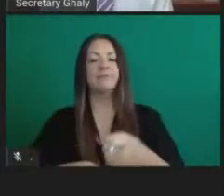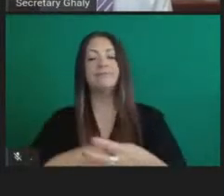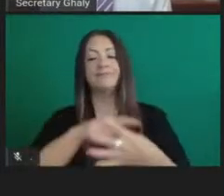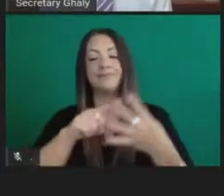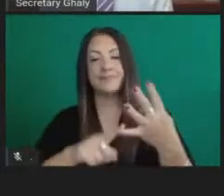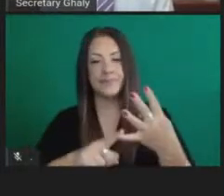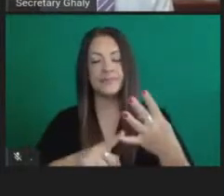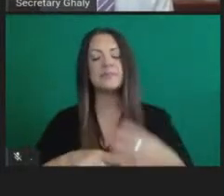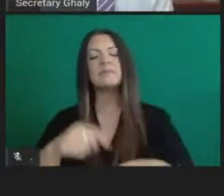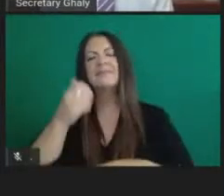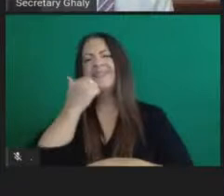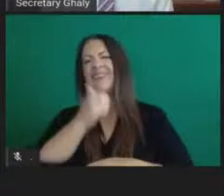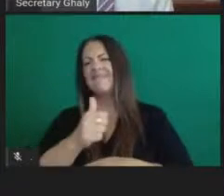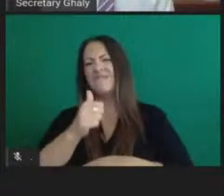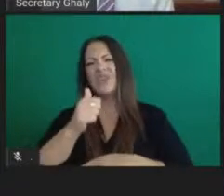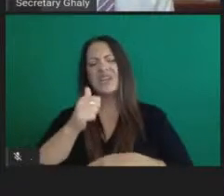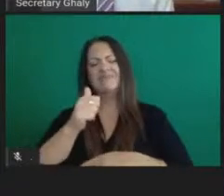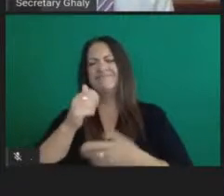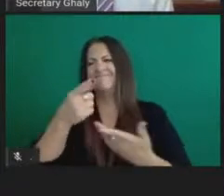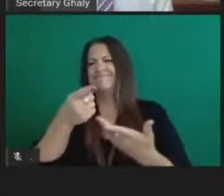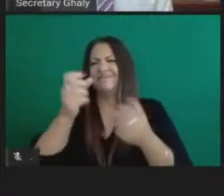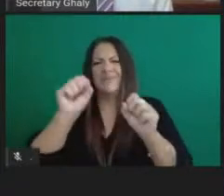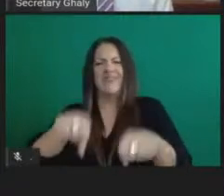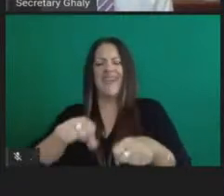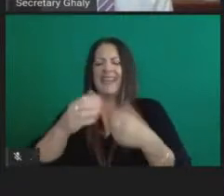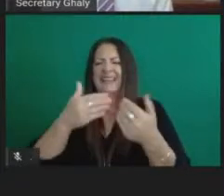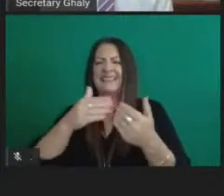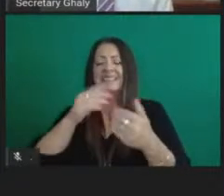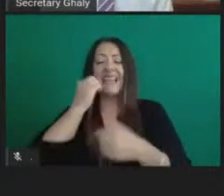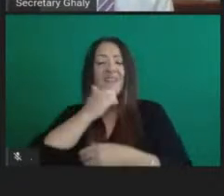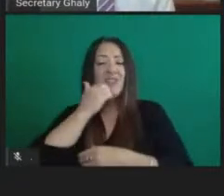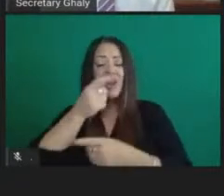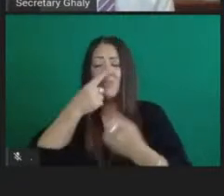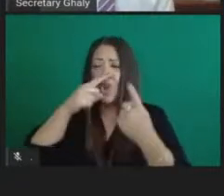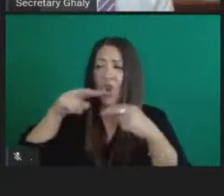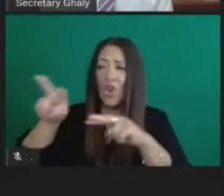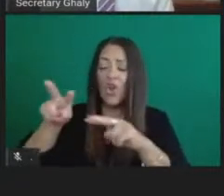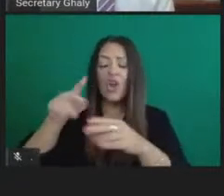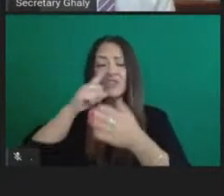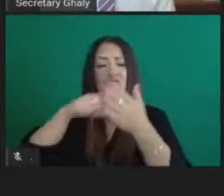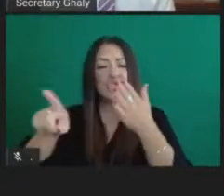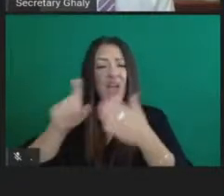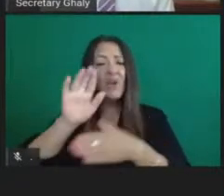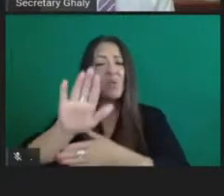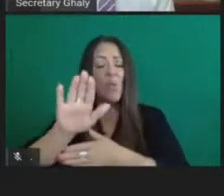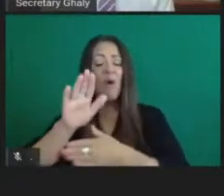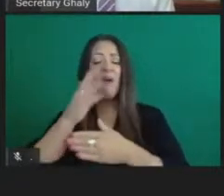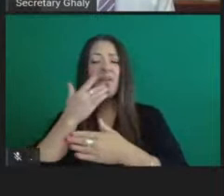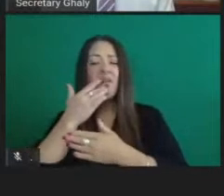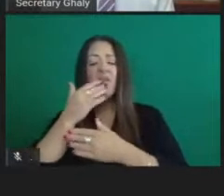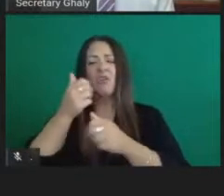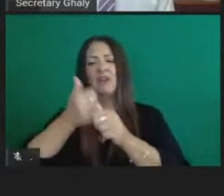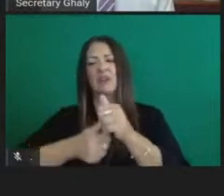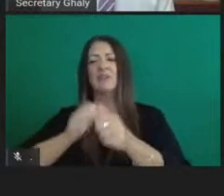we share that data on the website so people can track and understand how we apply that to each county.